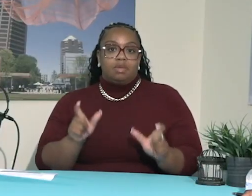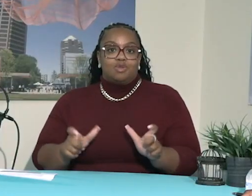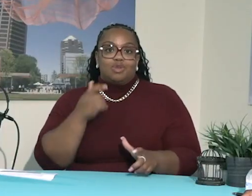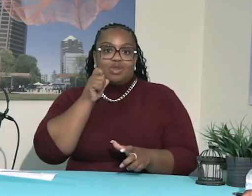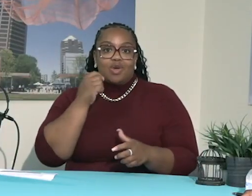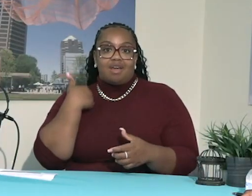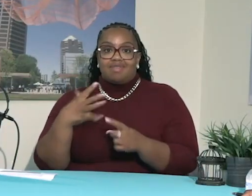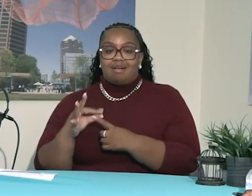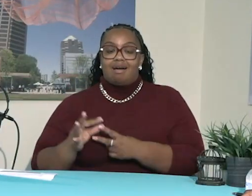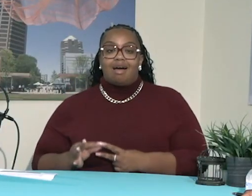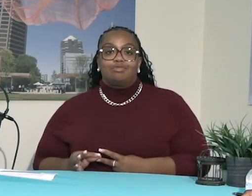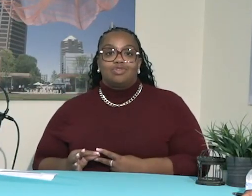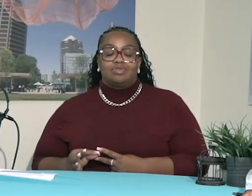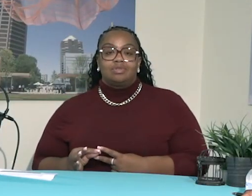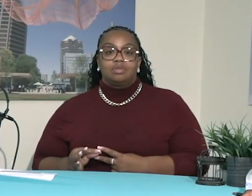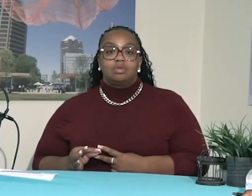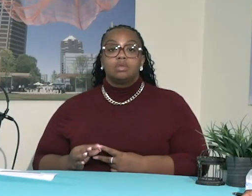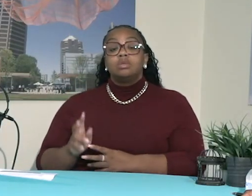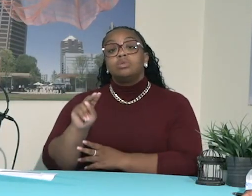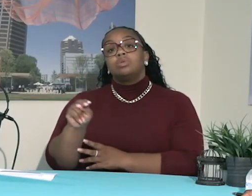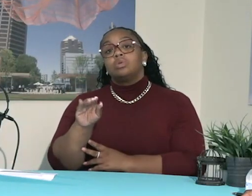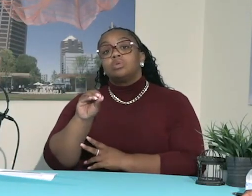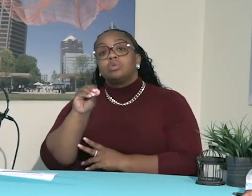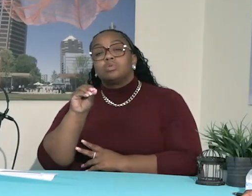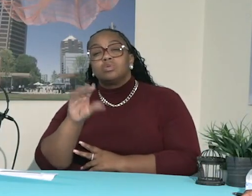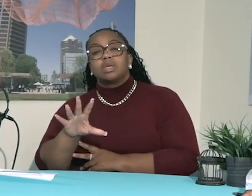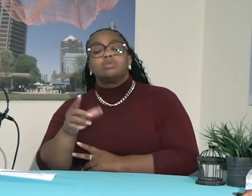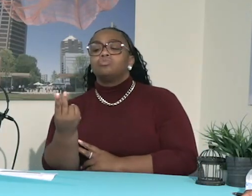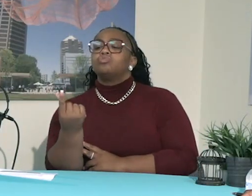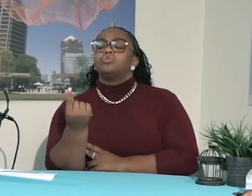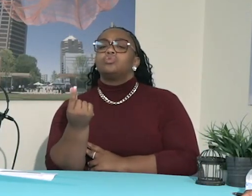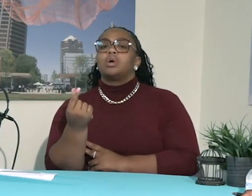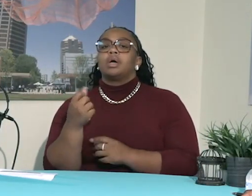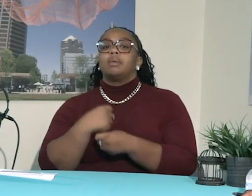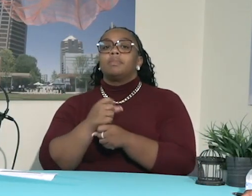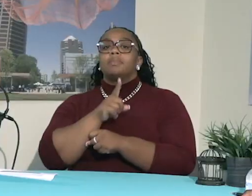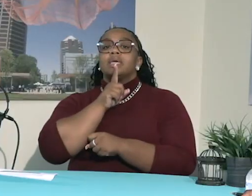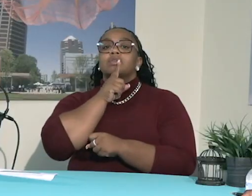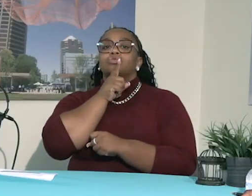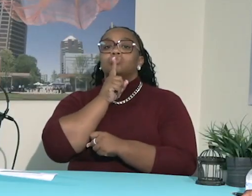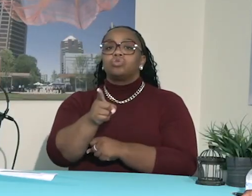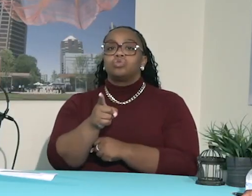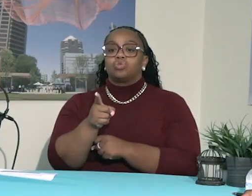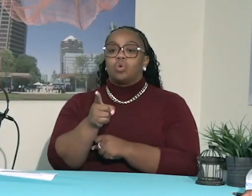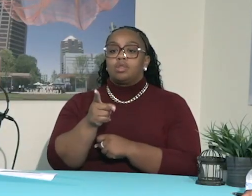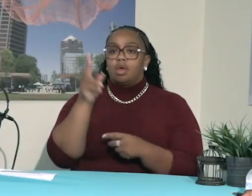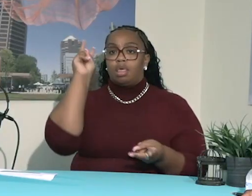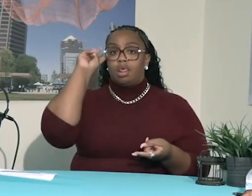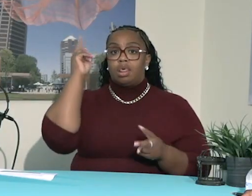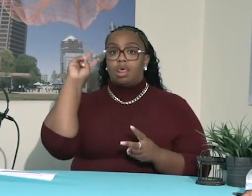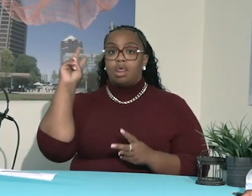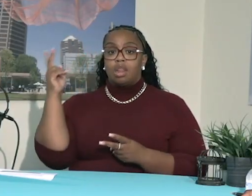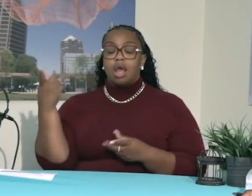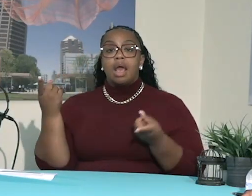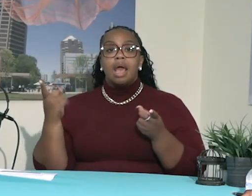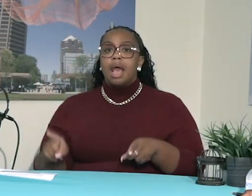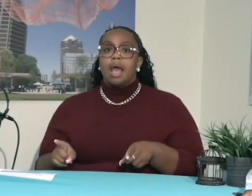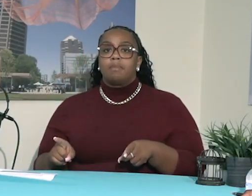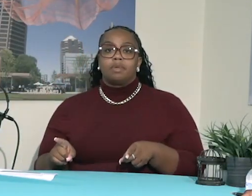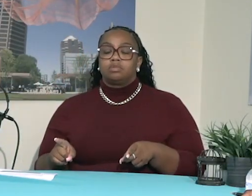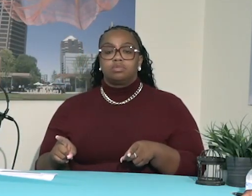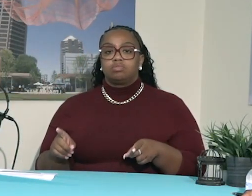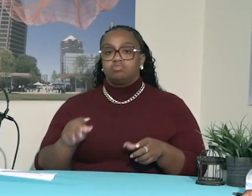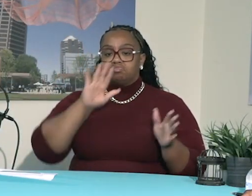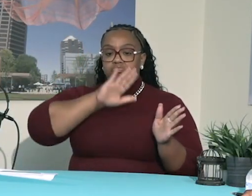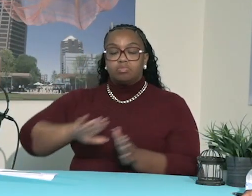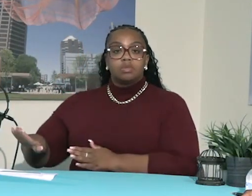be able to access it. So inclusive scan bridges that gap. It fixes that problem, not just for one community, but for